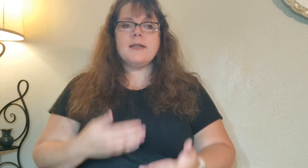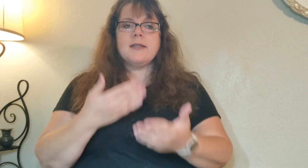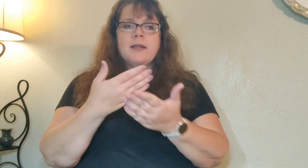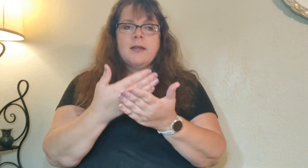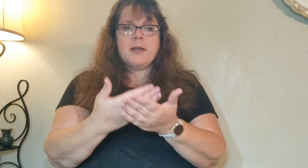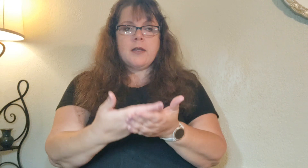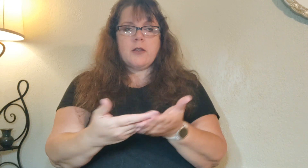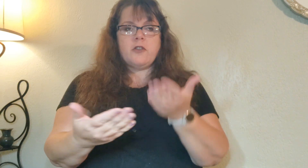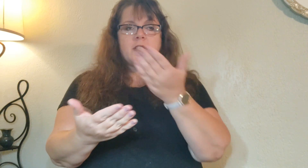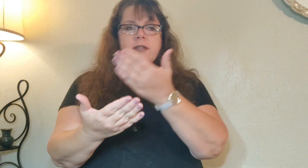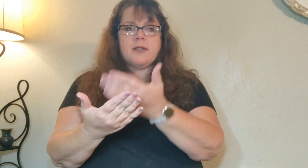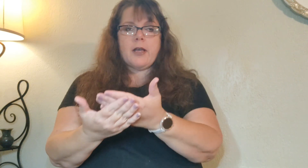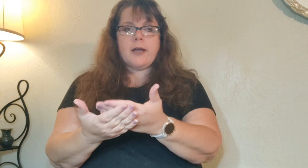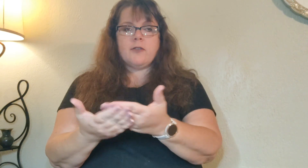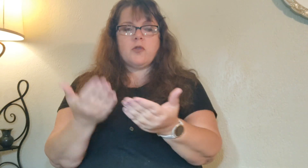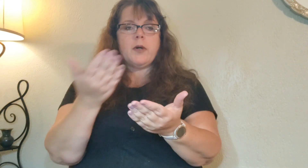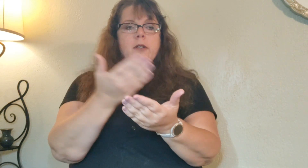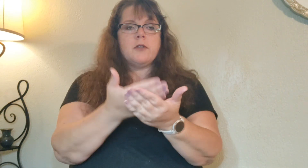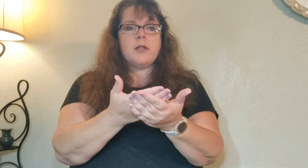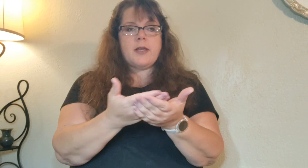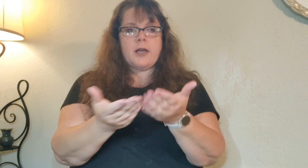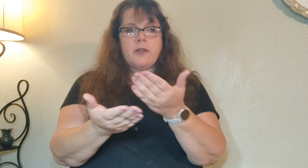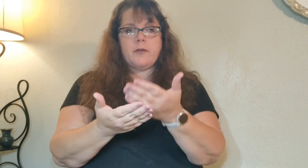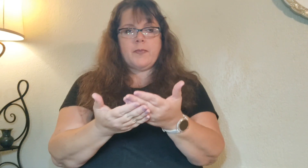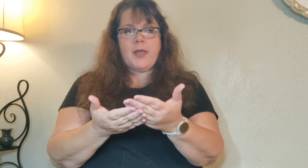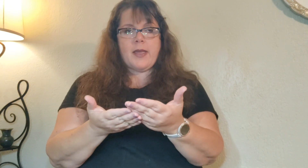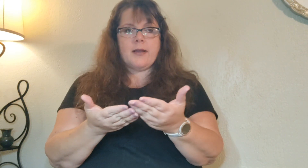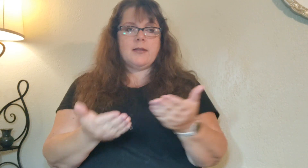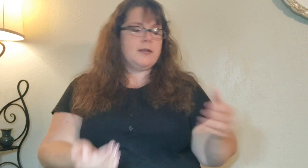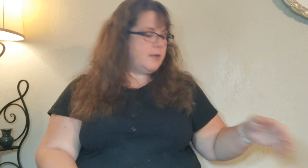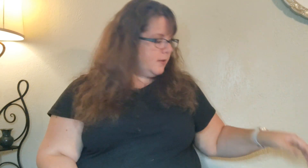hands, you just touch one to the other. Hands.